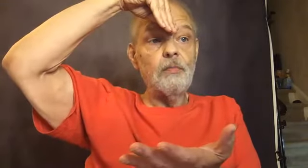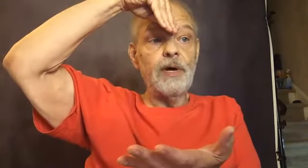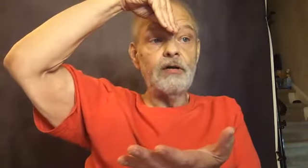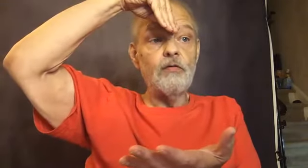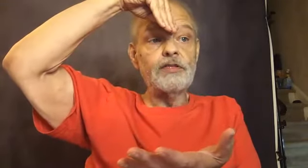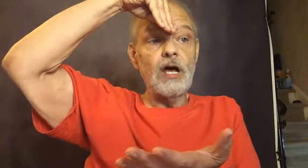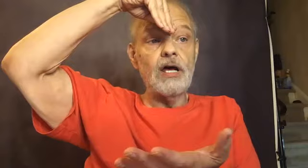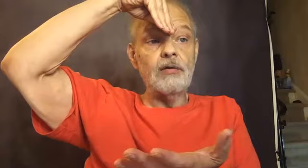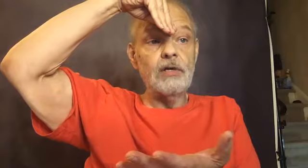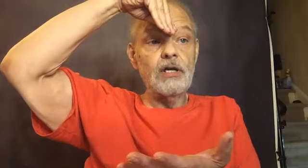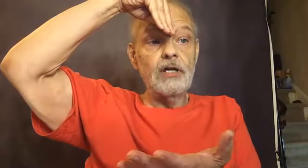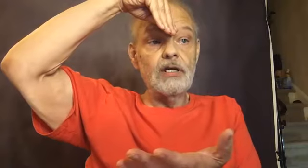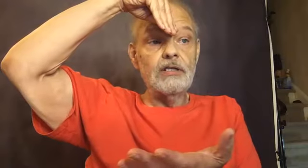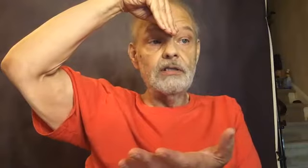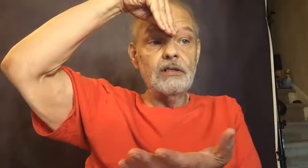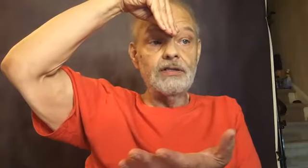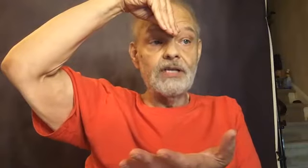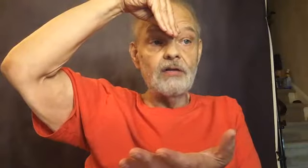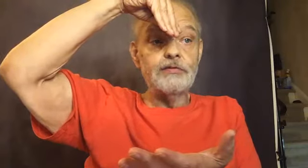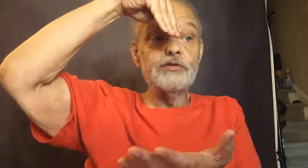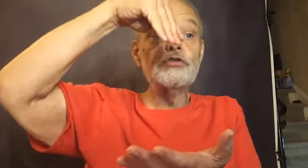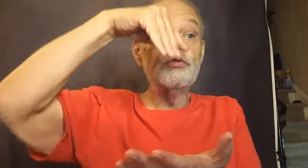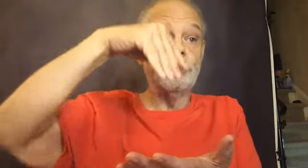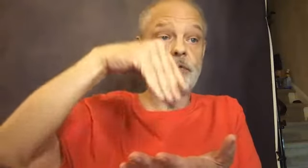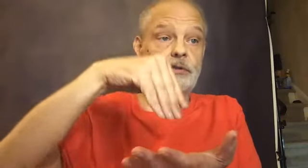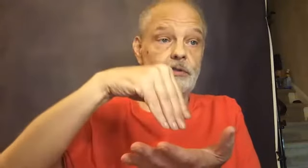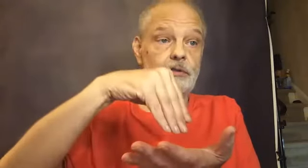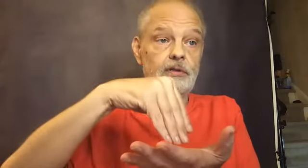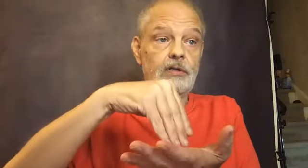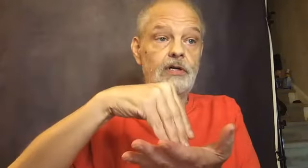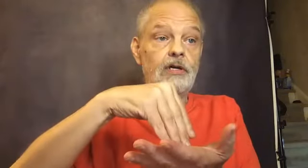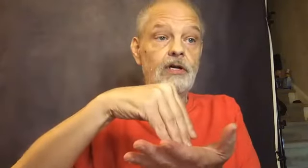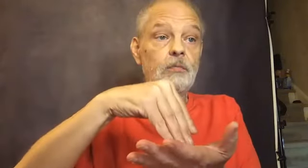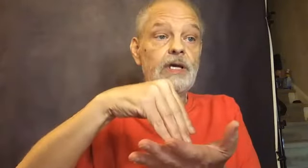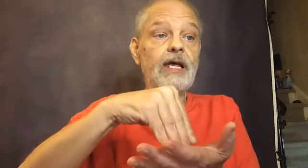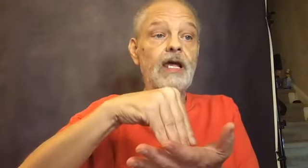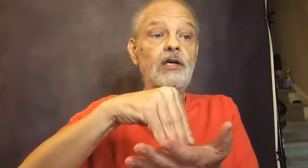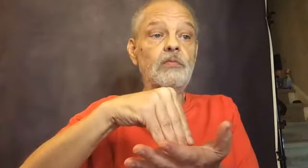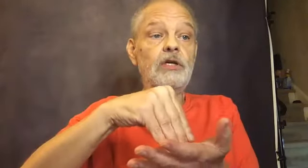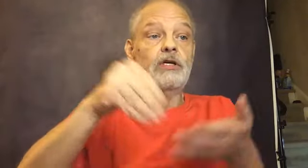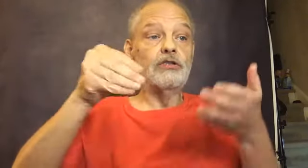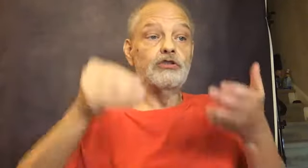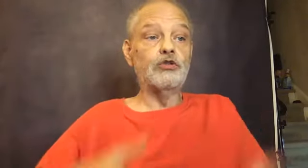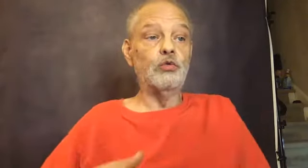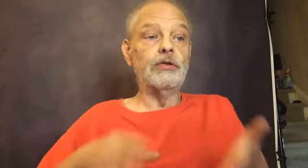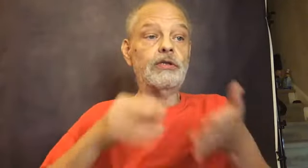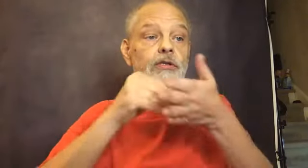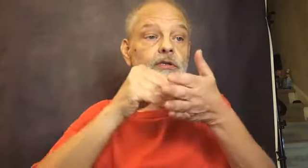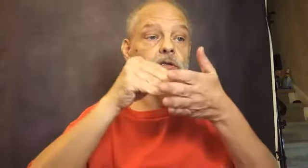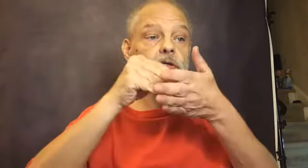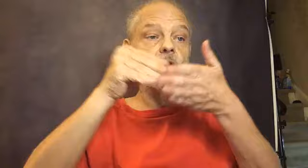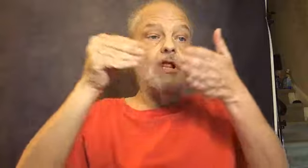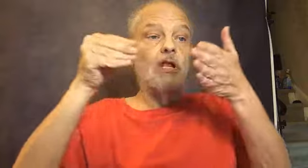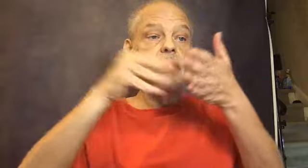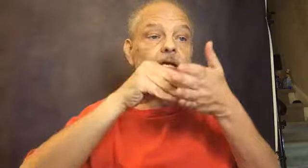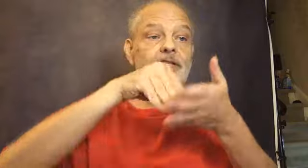But over time, the sign for student became student. Instead